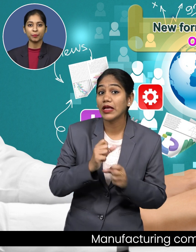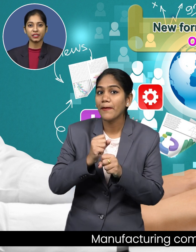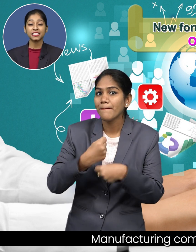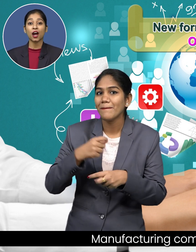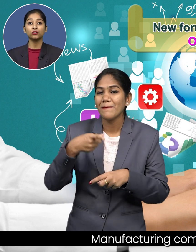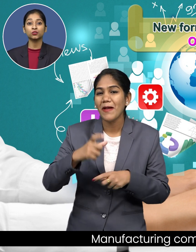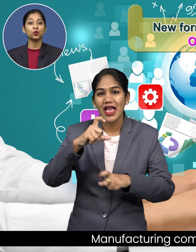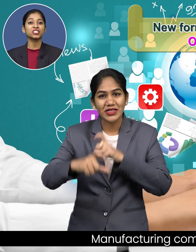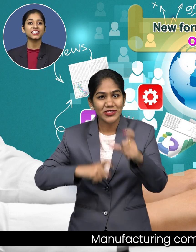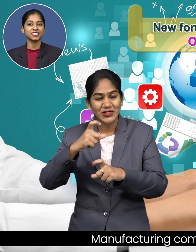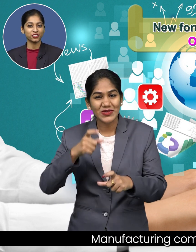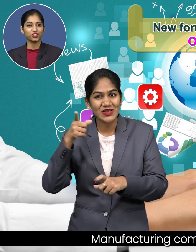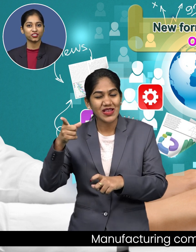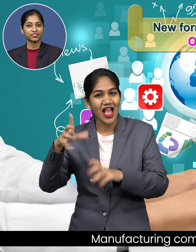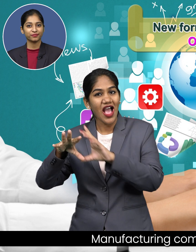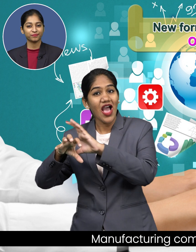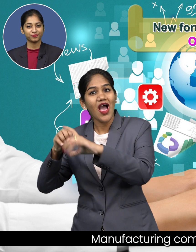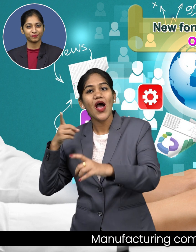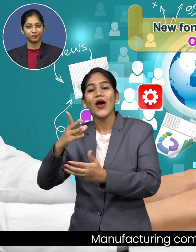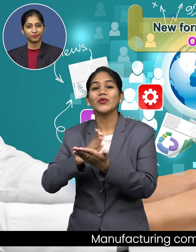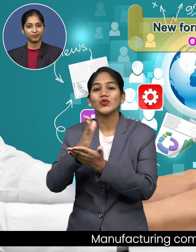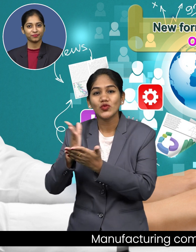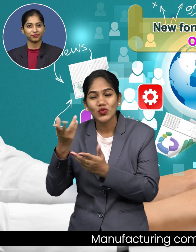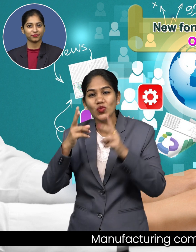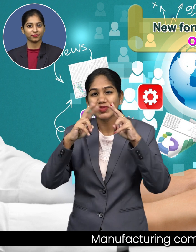Manufacturing companies outsource research.